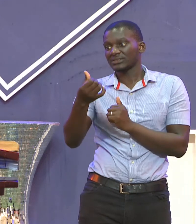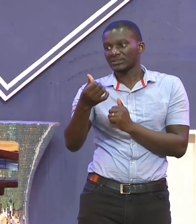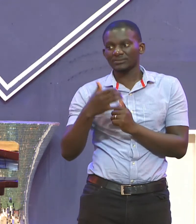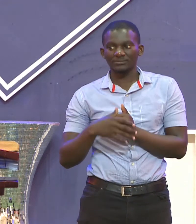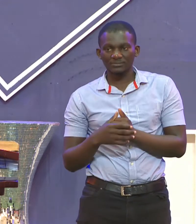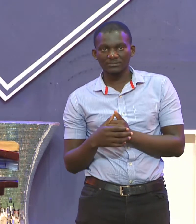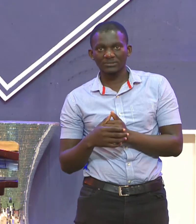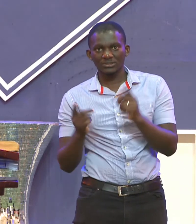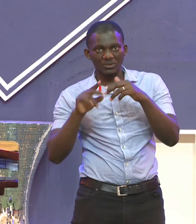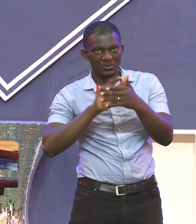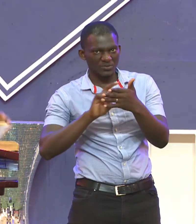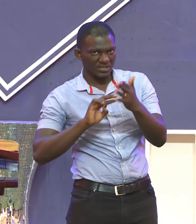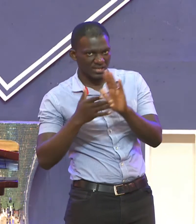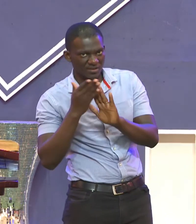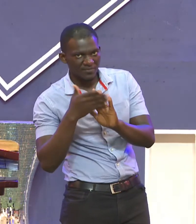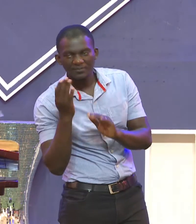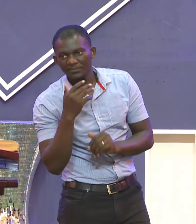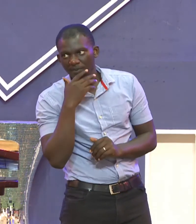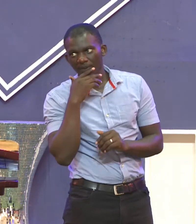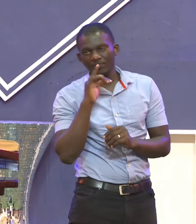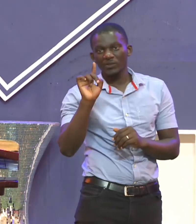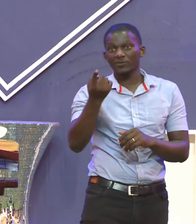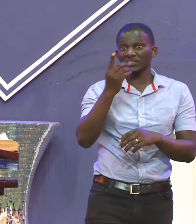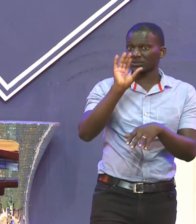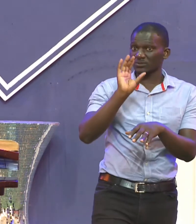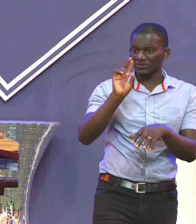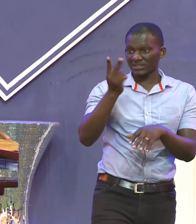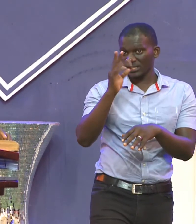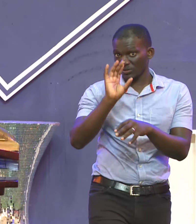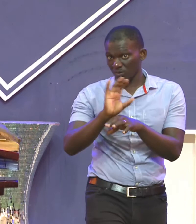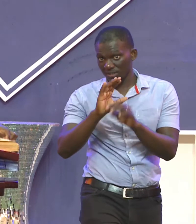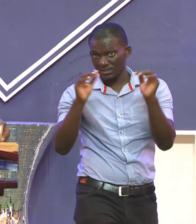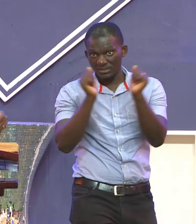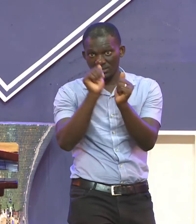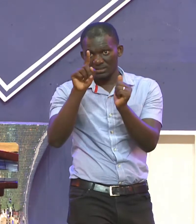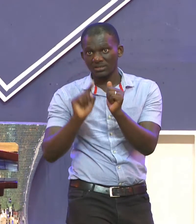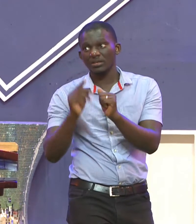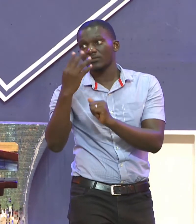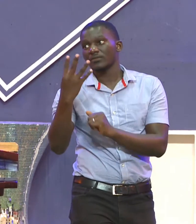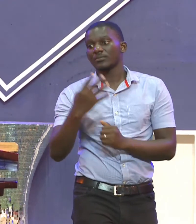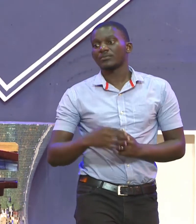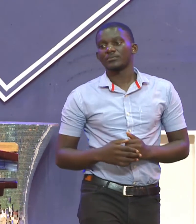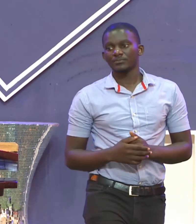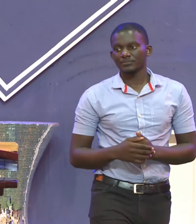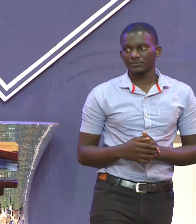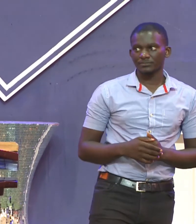6. Katukewo mangu. Let us go there. Bakoliso. 2 Corinthians. Ekyokubiri. Chapter 10.